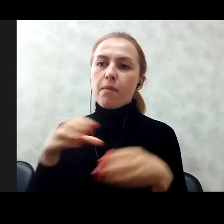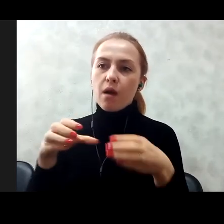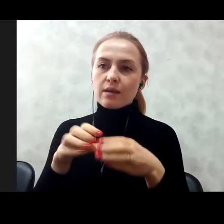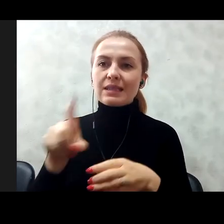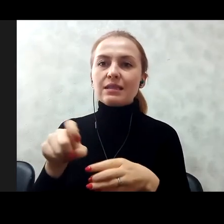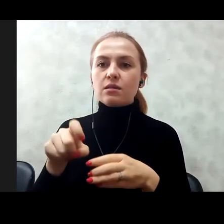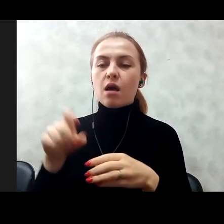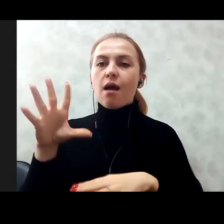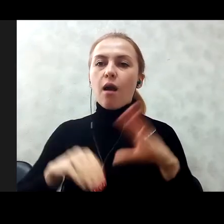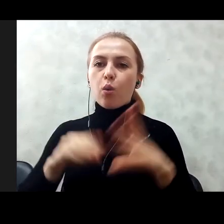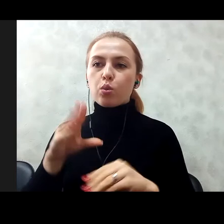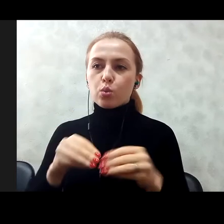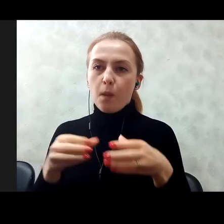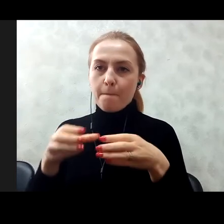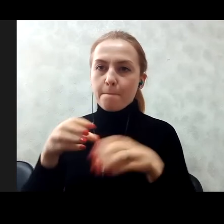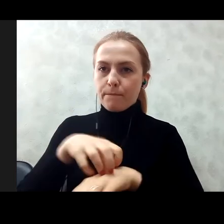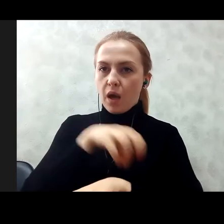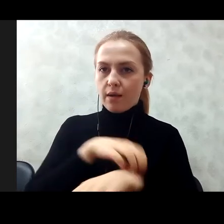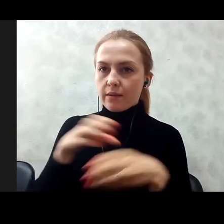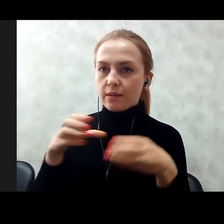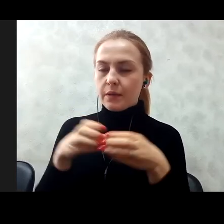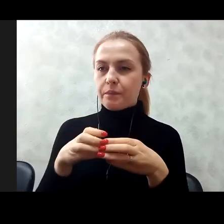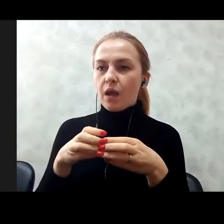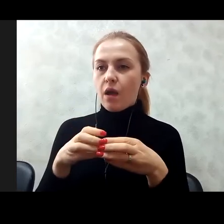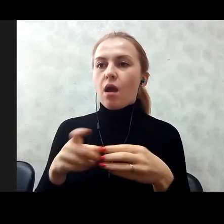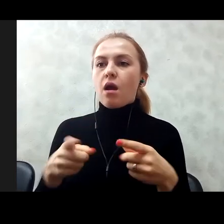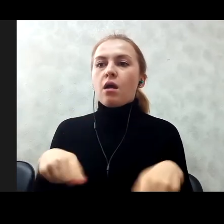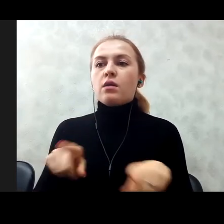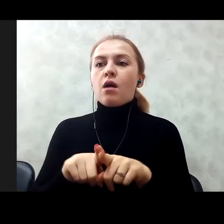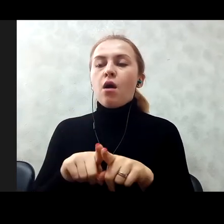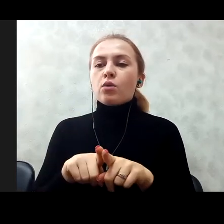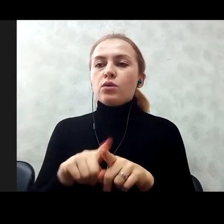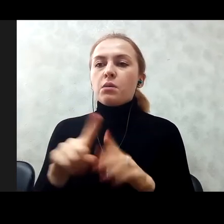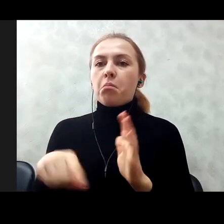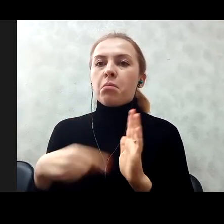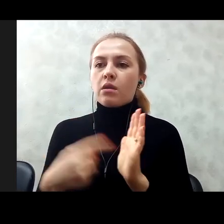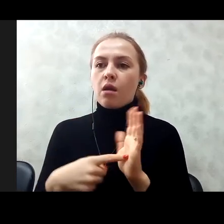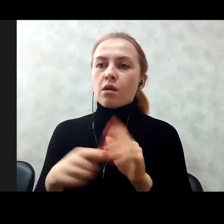the deposits to be paid by parties.